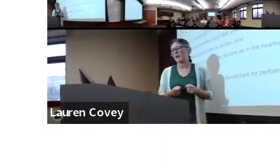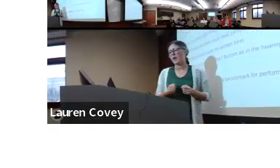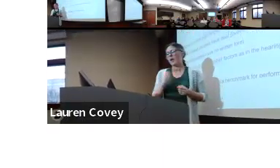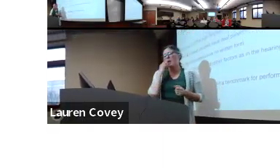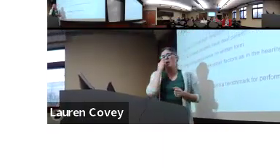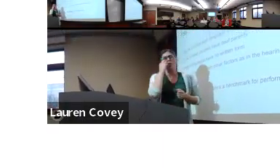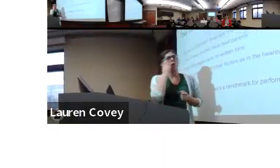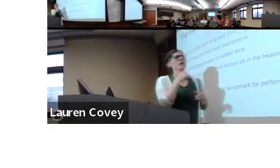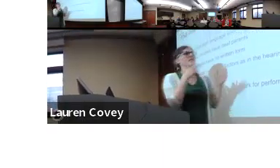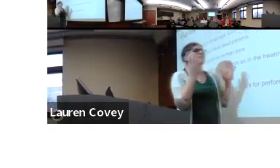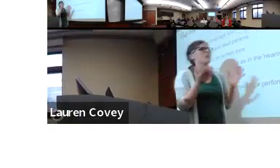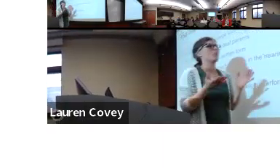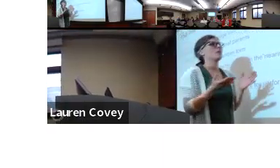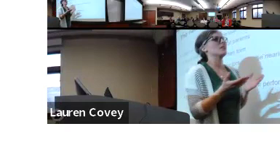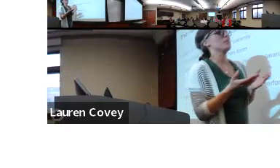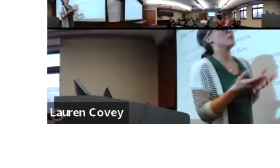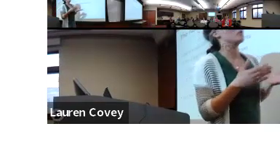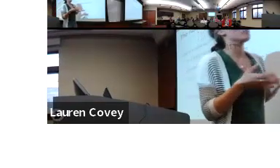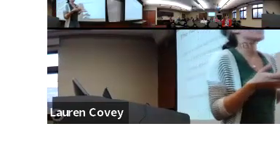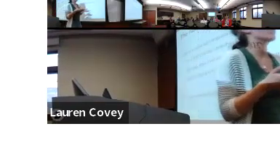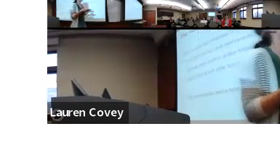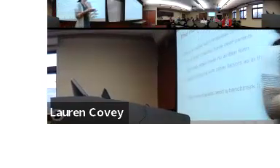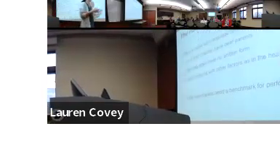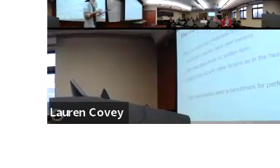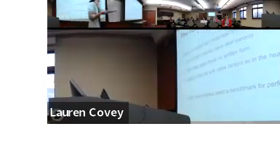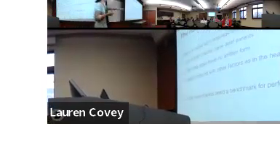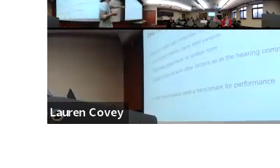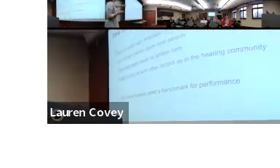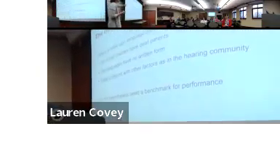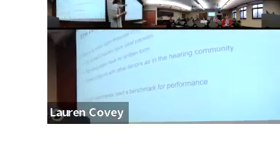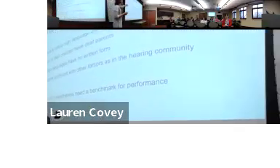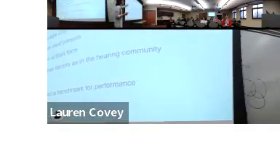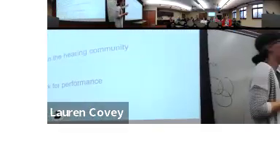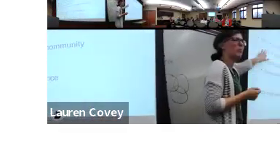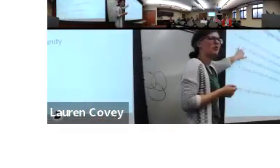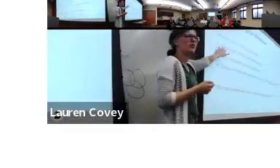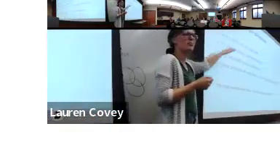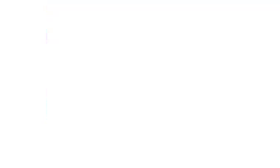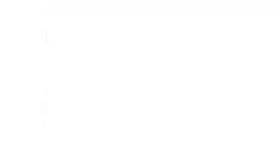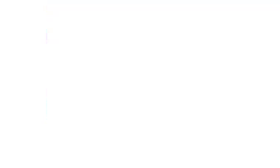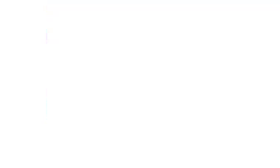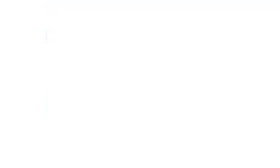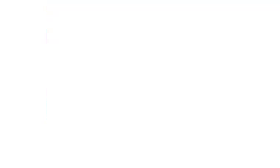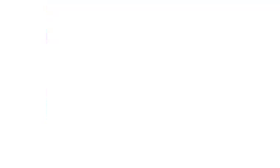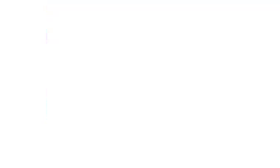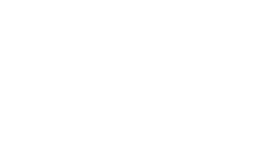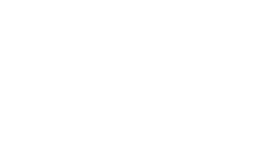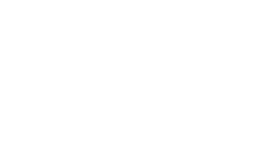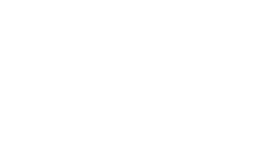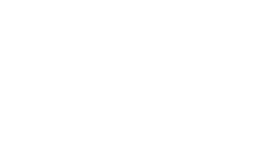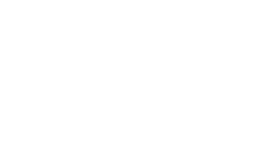signer. So what does it mean? What should we do? Given that there's just such a small proportion